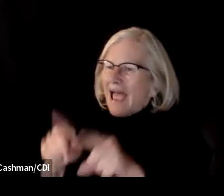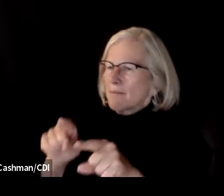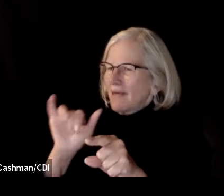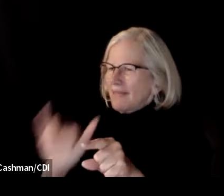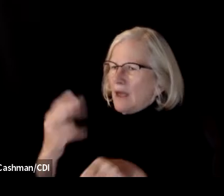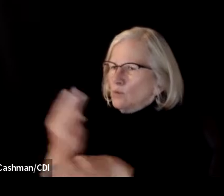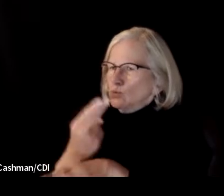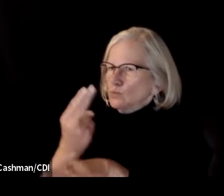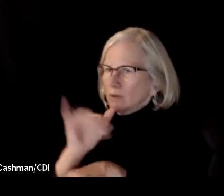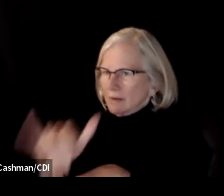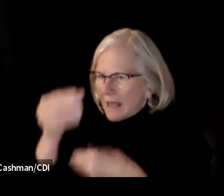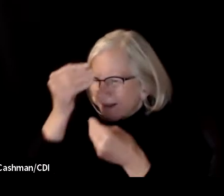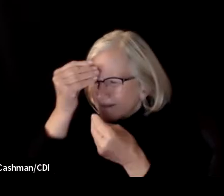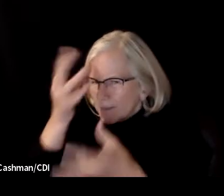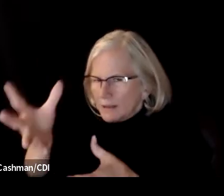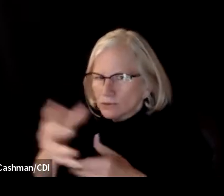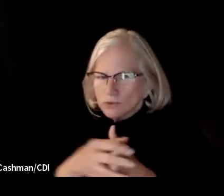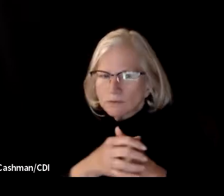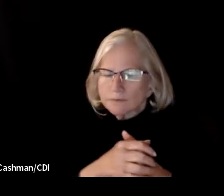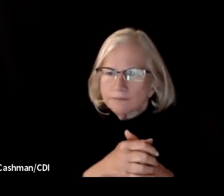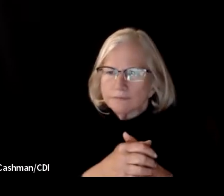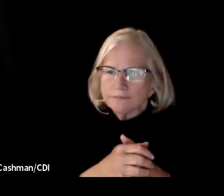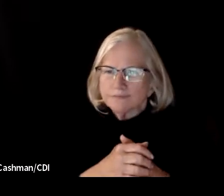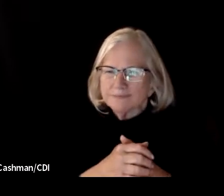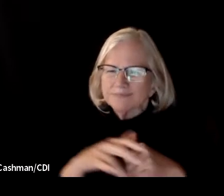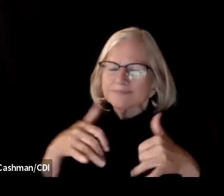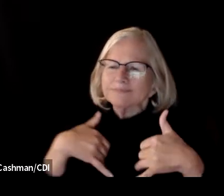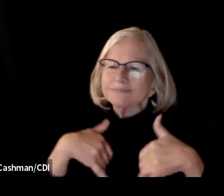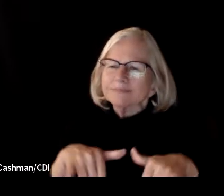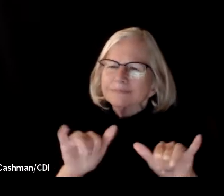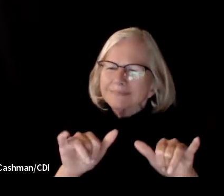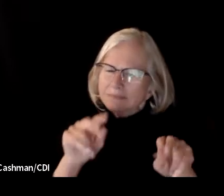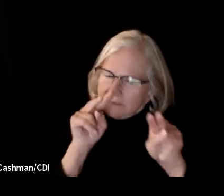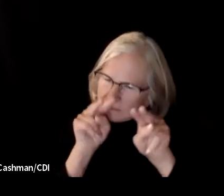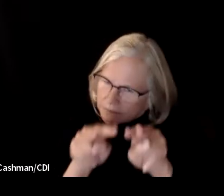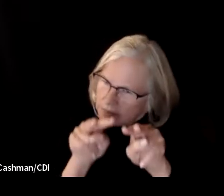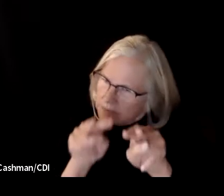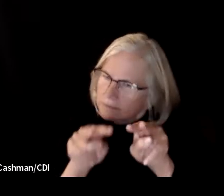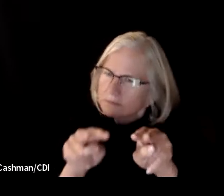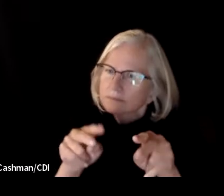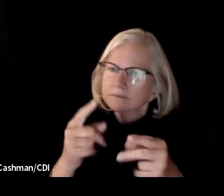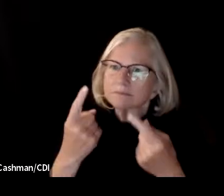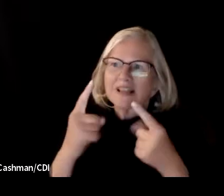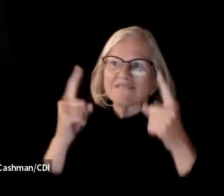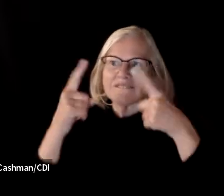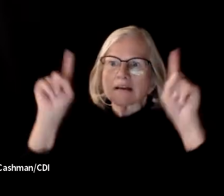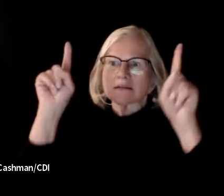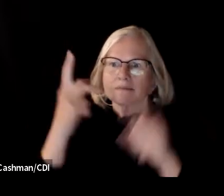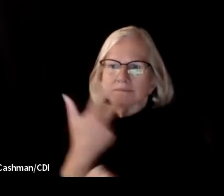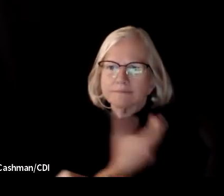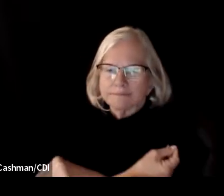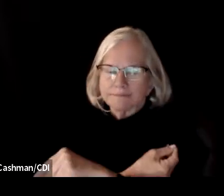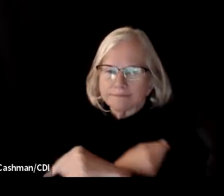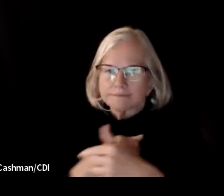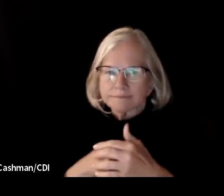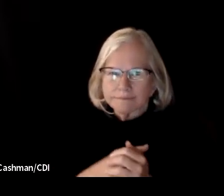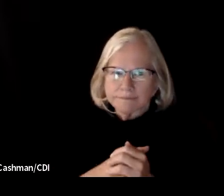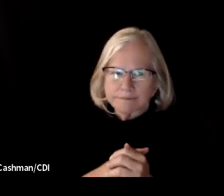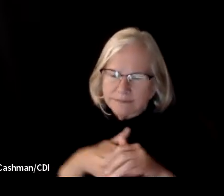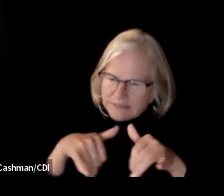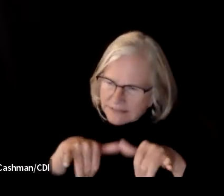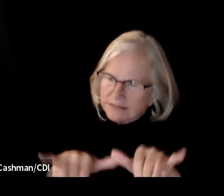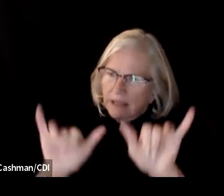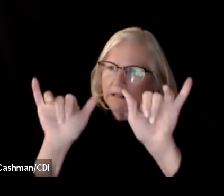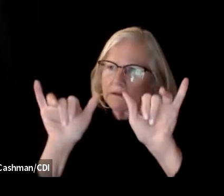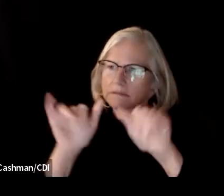at a very strong vaccination effectiveness. Thank you. Yeah, absolutely. And this is Commissioner